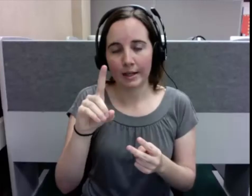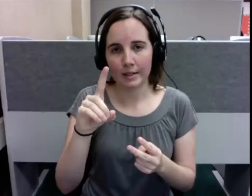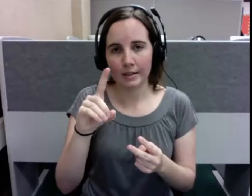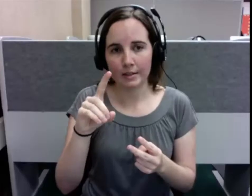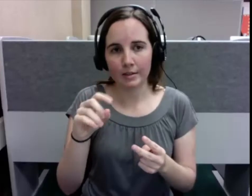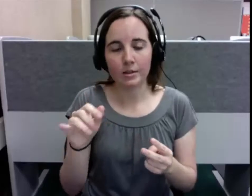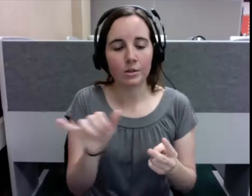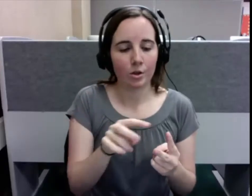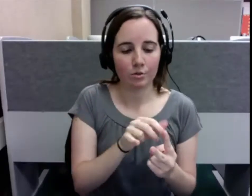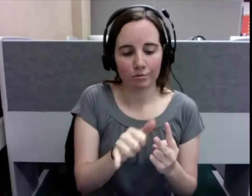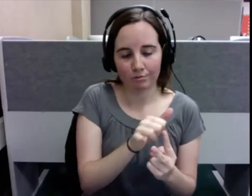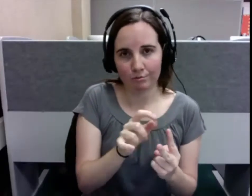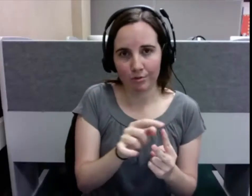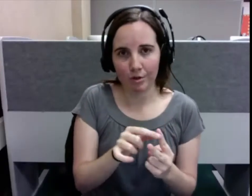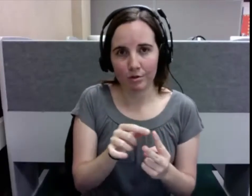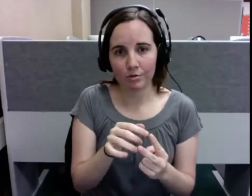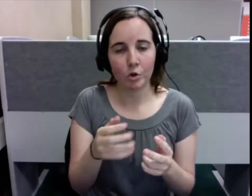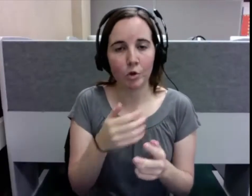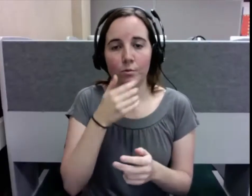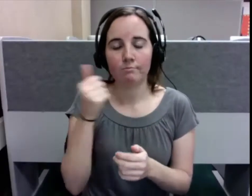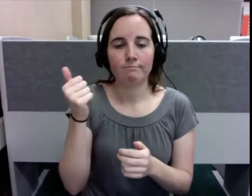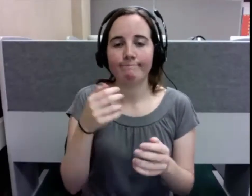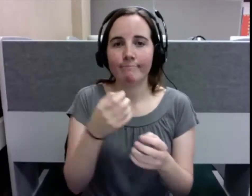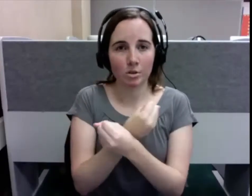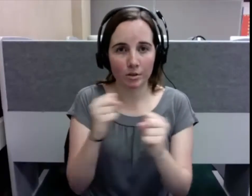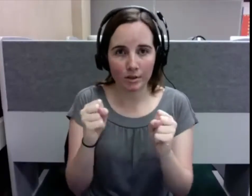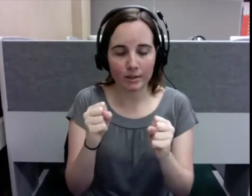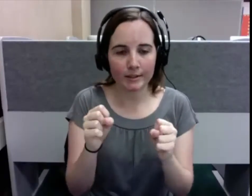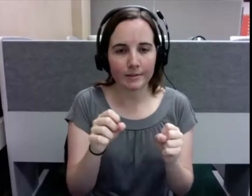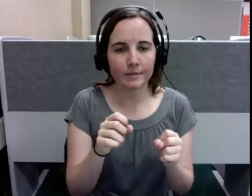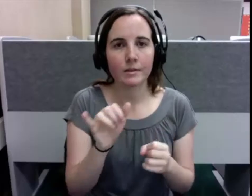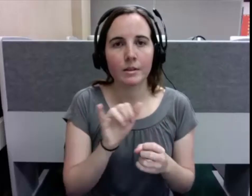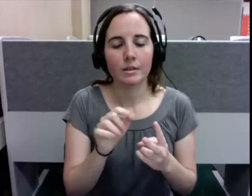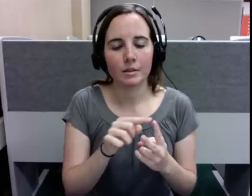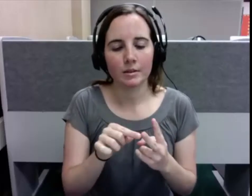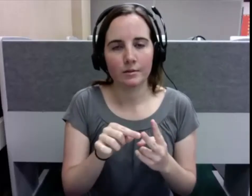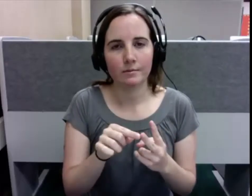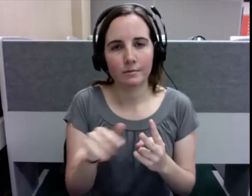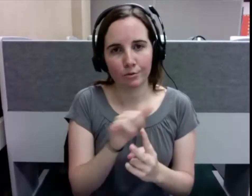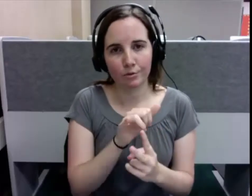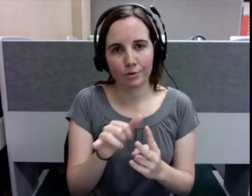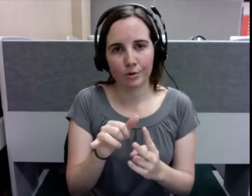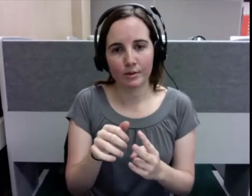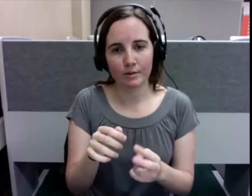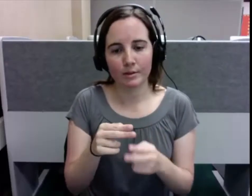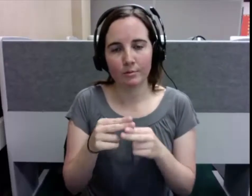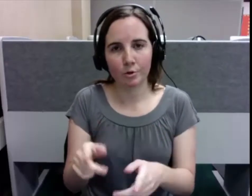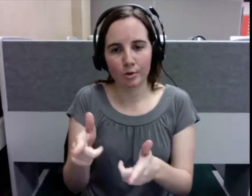acting and it's much safer. The reason for these two medications with this EGD exam